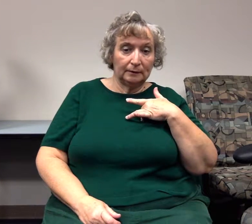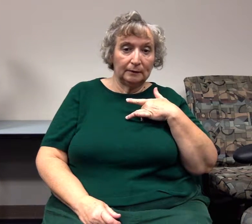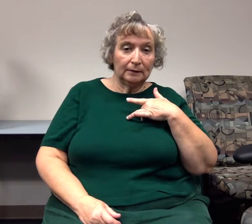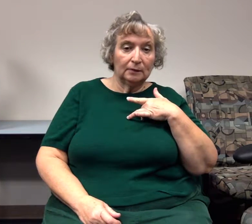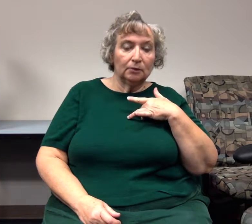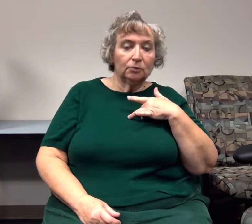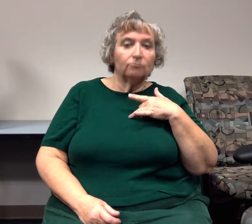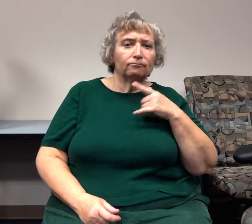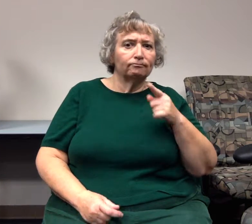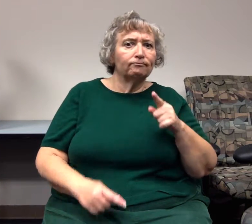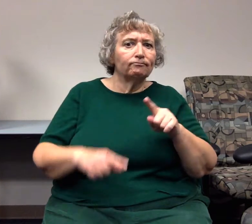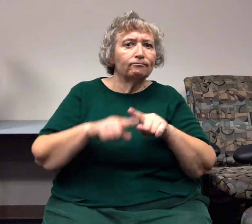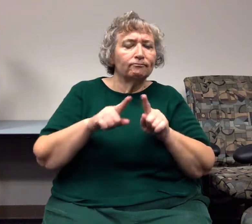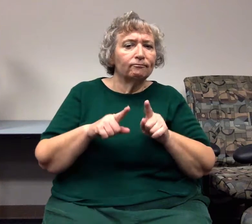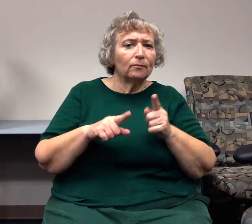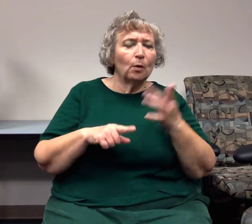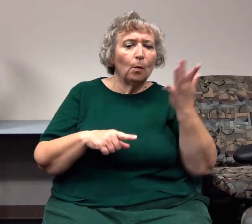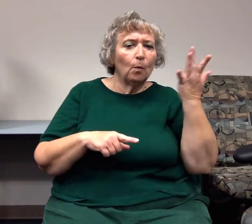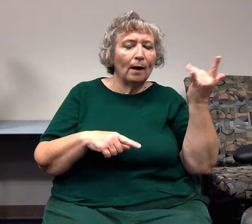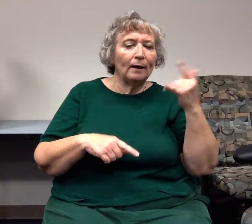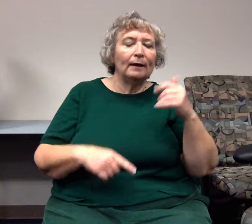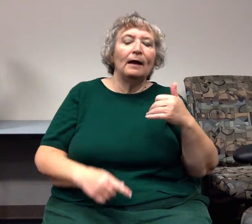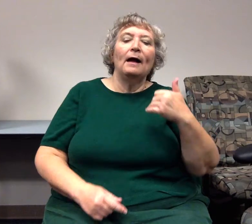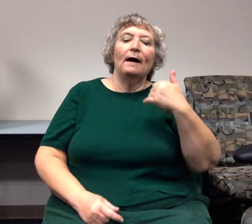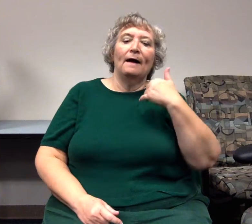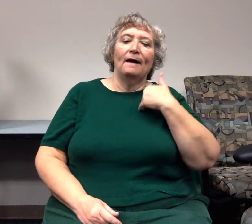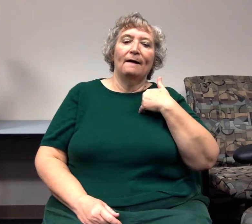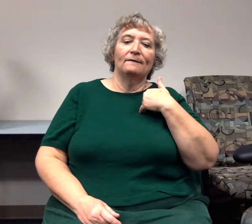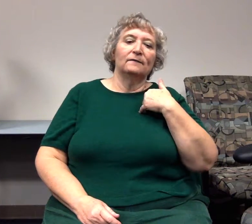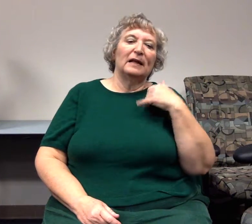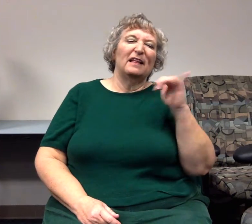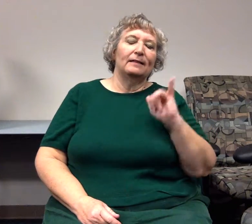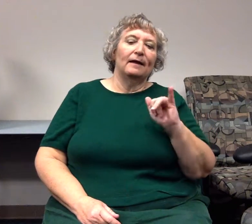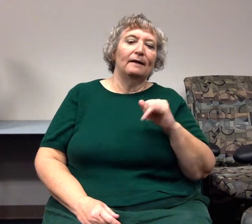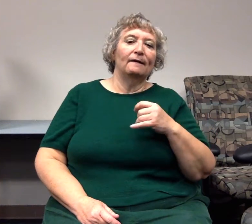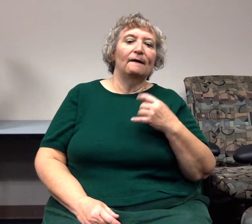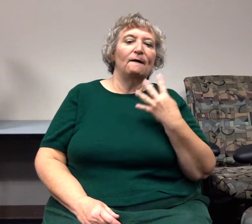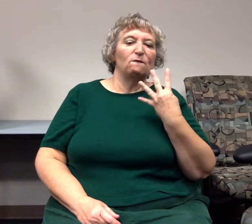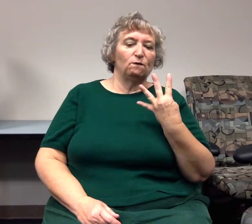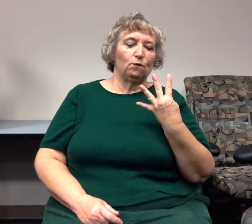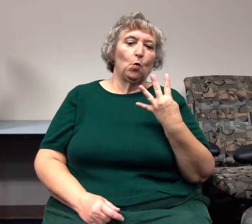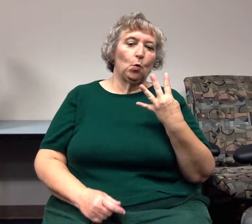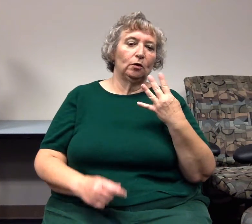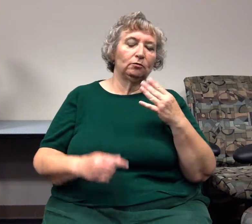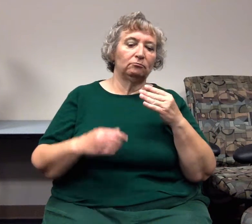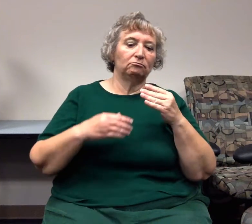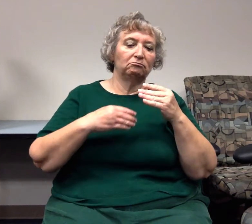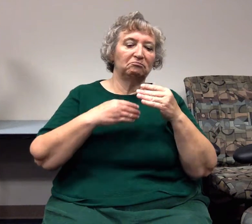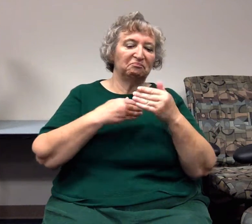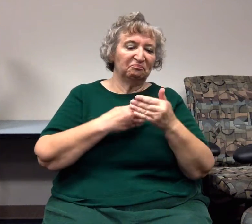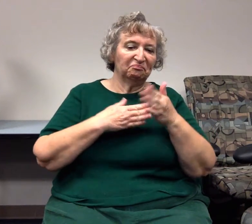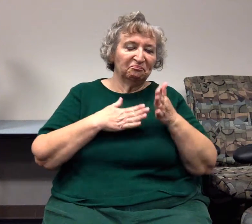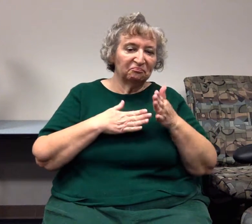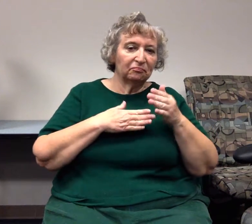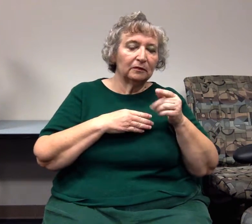chambers, kind of like rooms. And these 4 chambers pump the